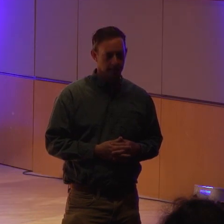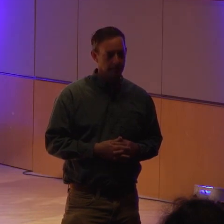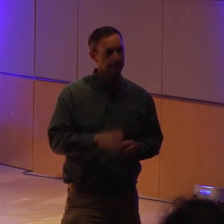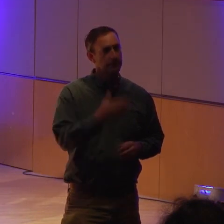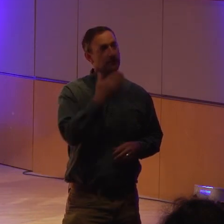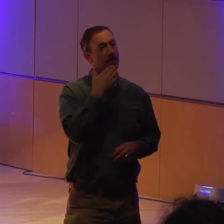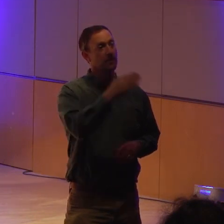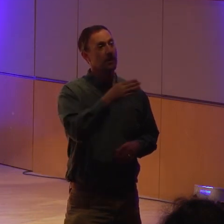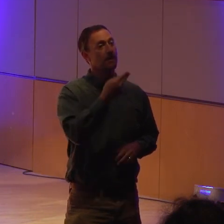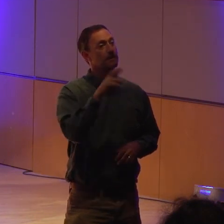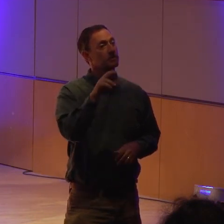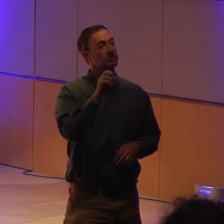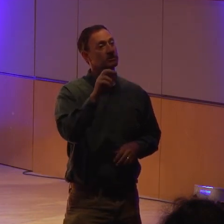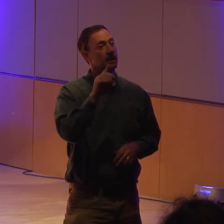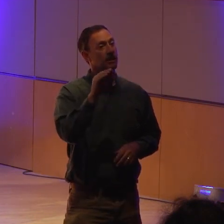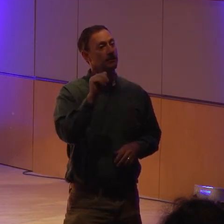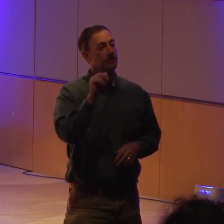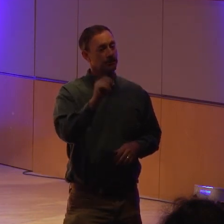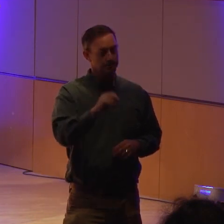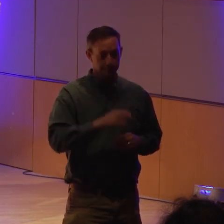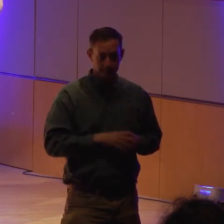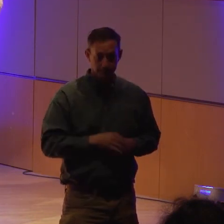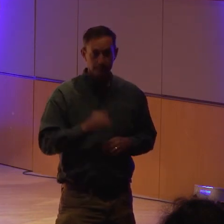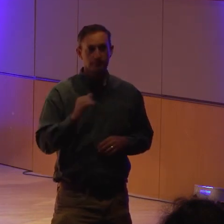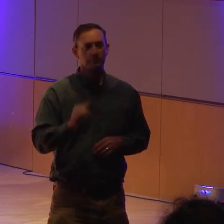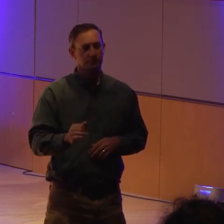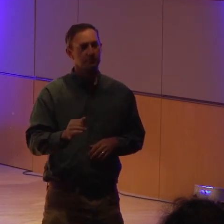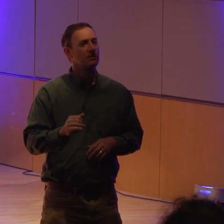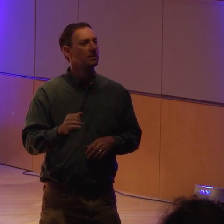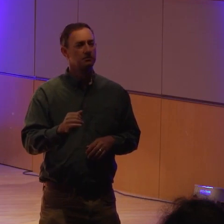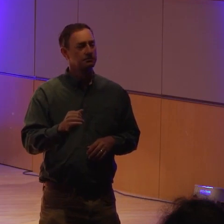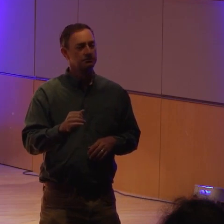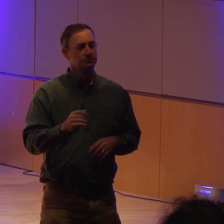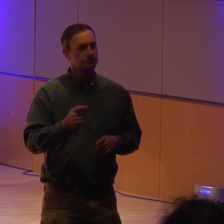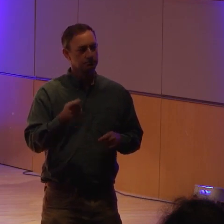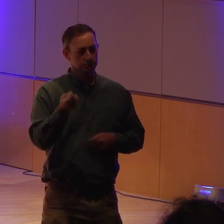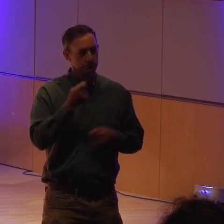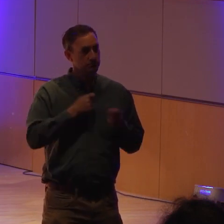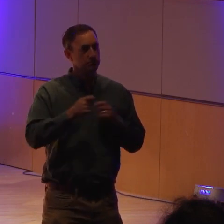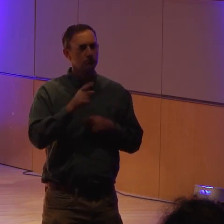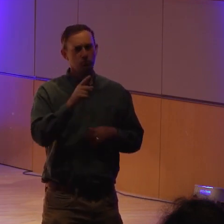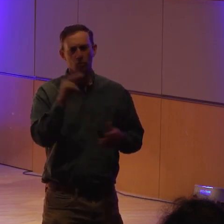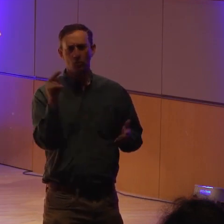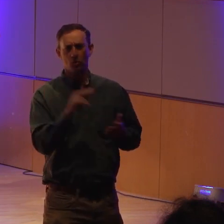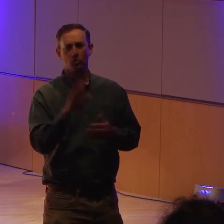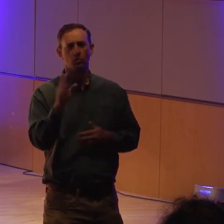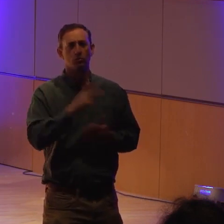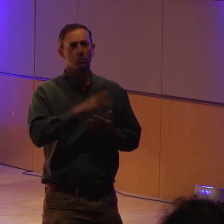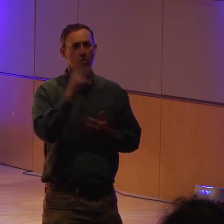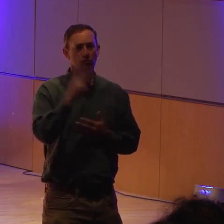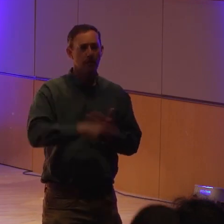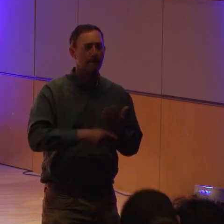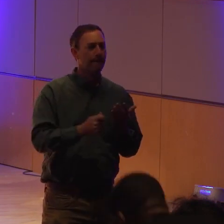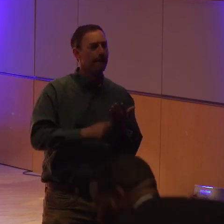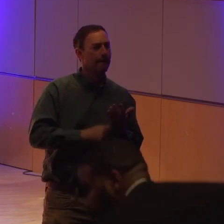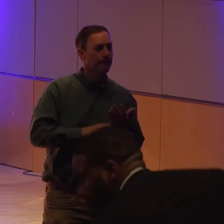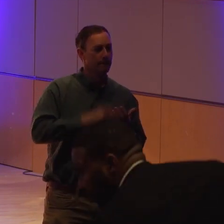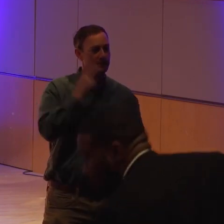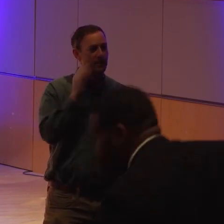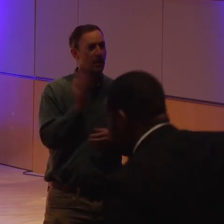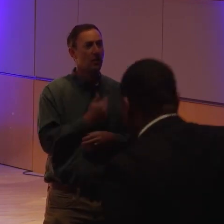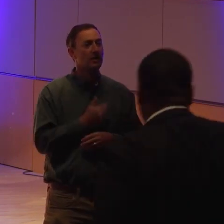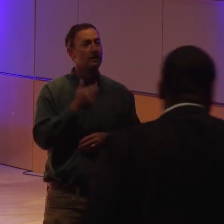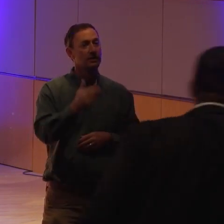Thank you, Mr. Sandman. So we're going to switch it up a little bit. If you refer to your program booklets, you'll see that our next